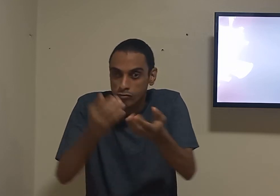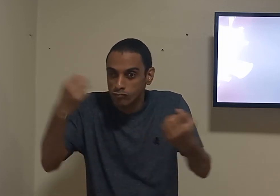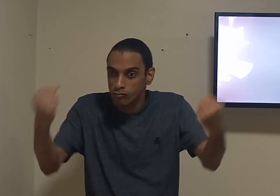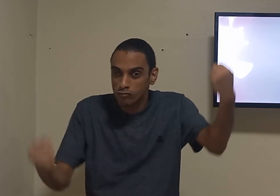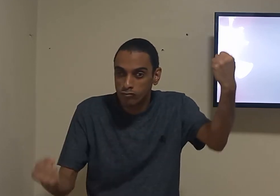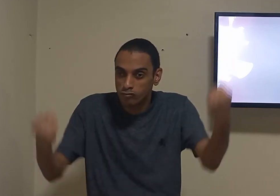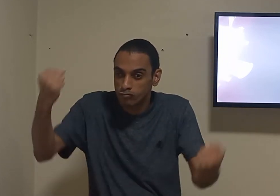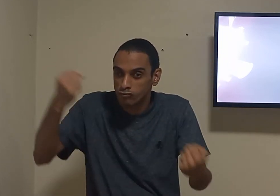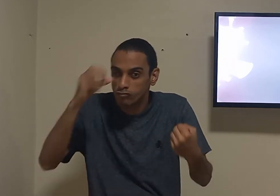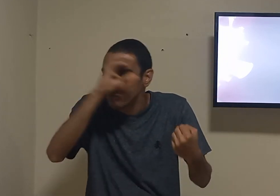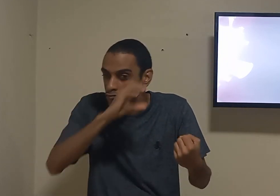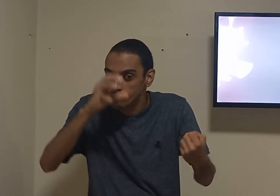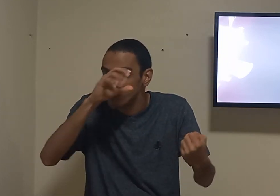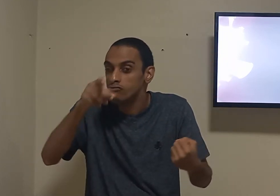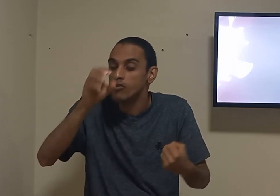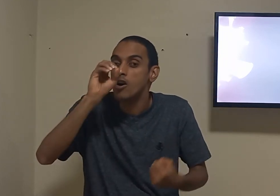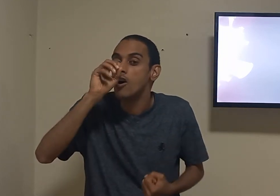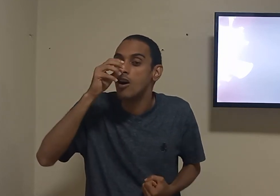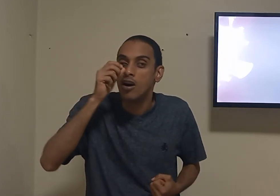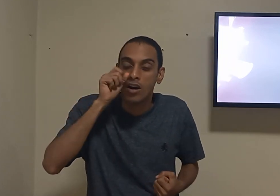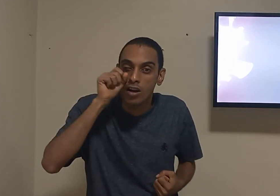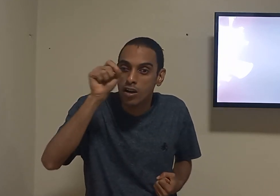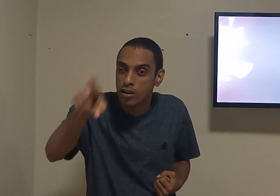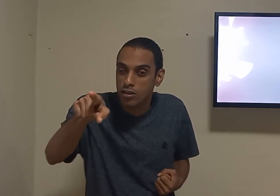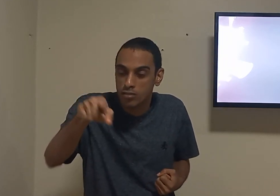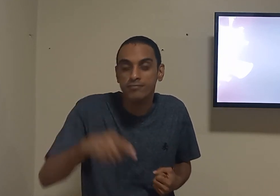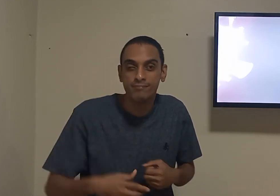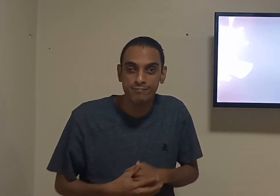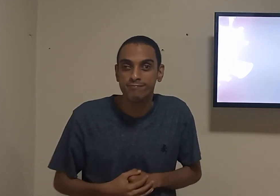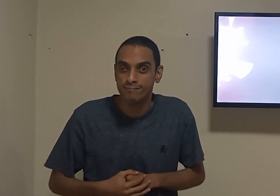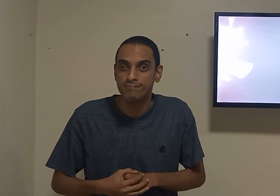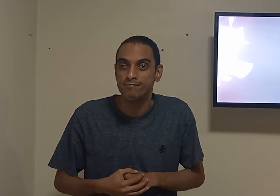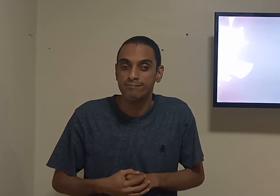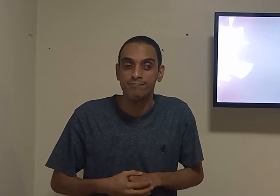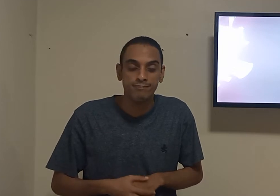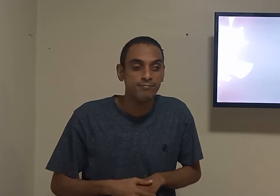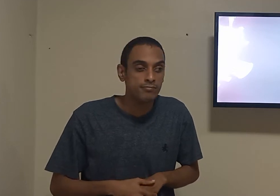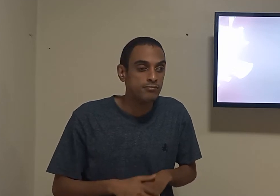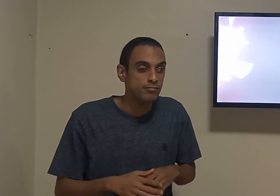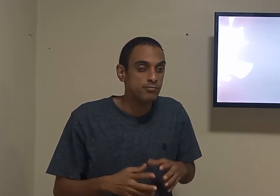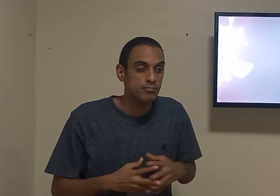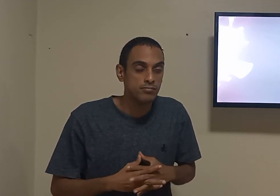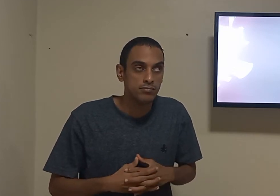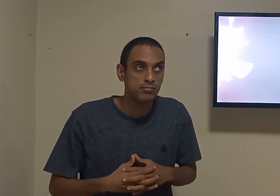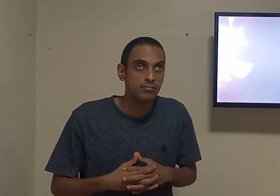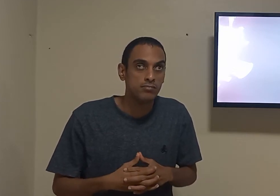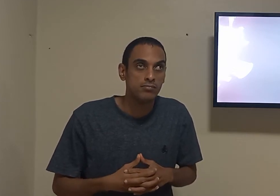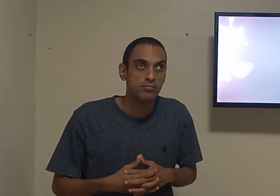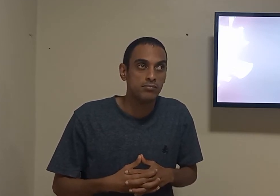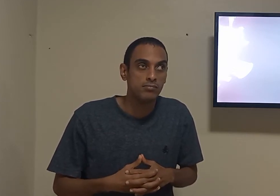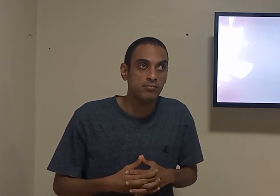to perform a burn that lasted about 30 seconds. All went smoothly during that burn.